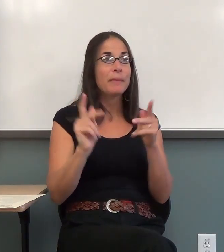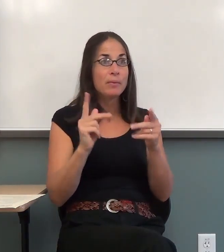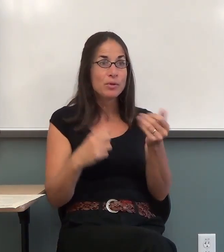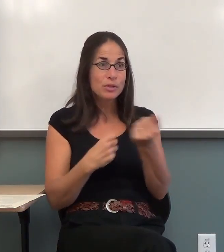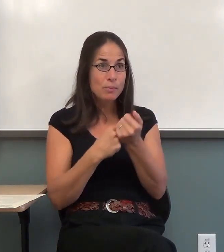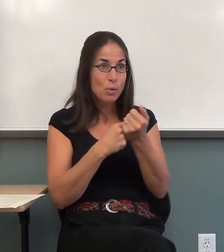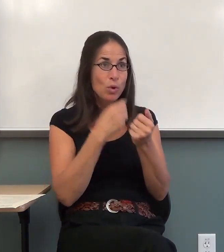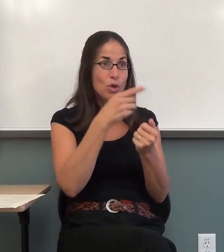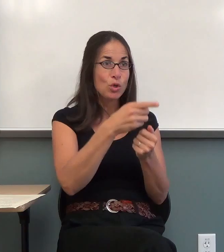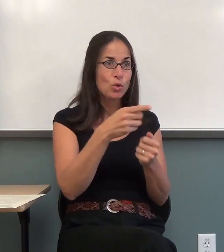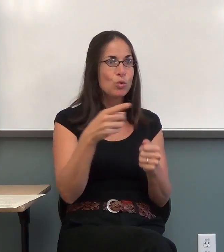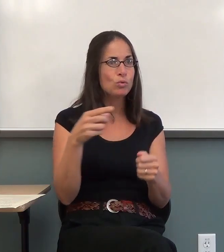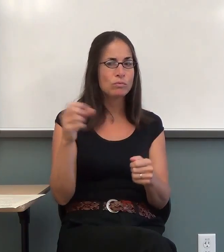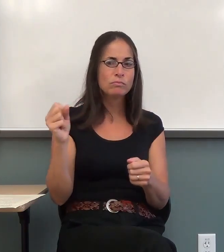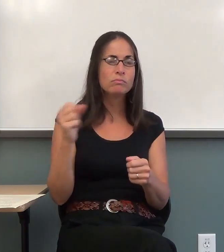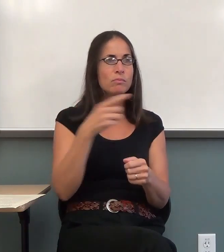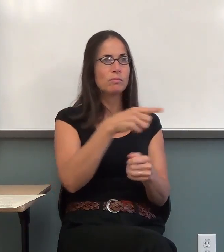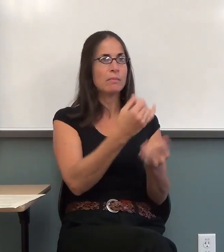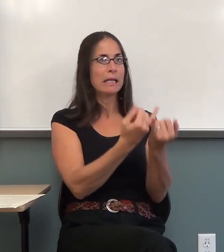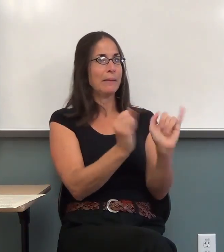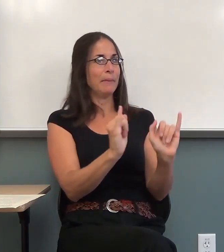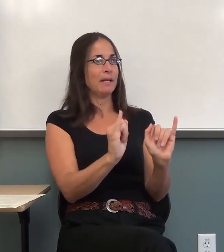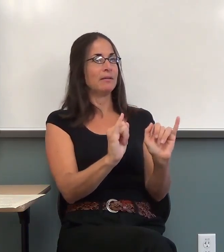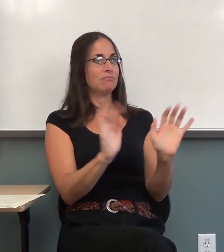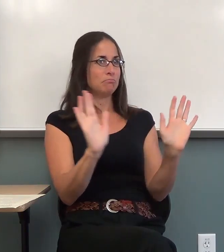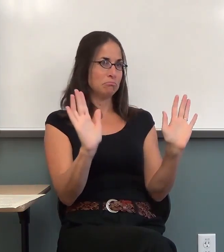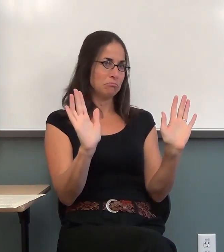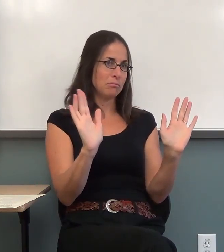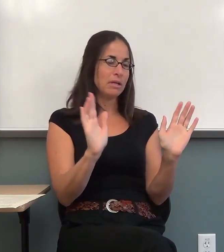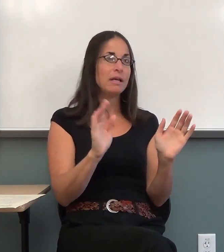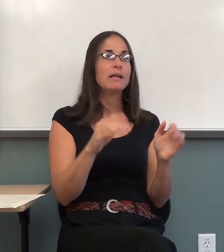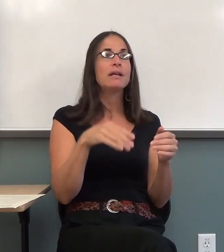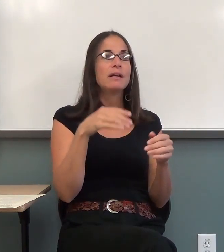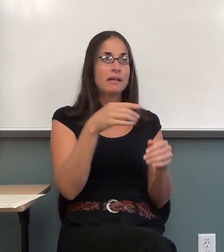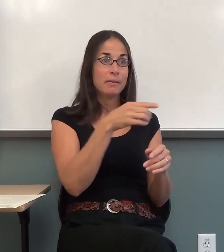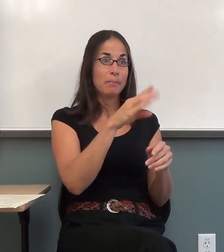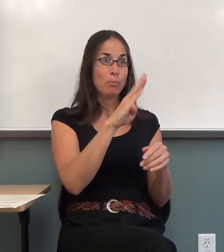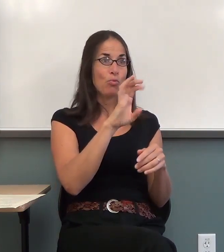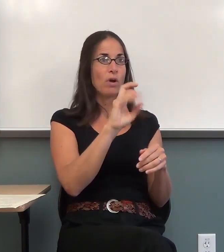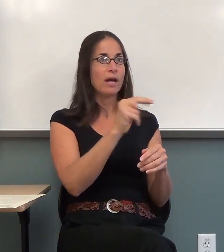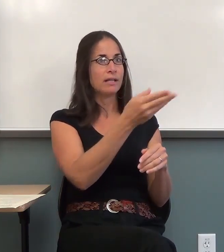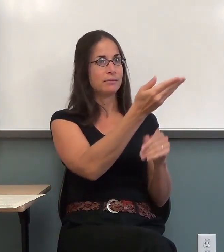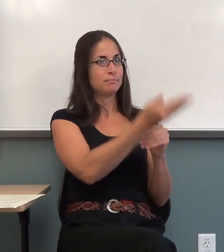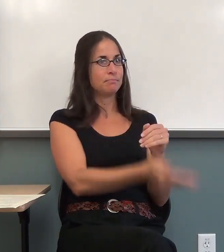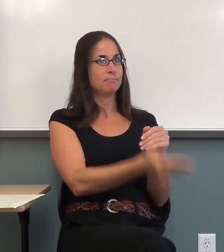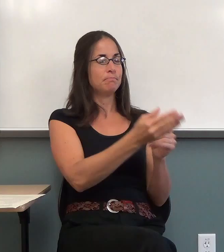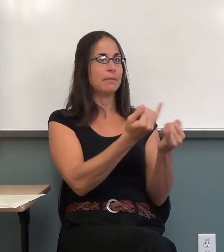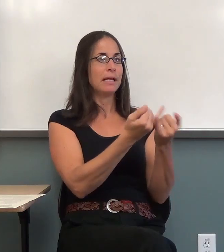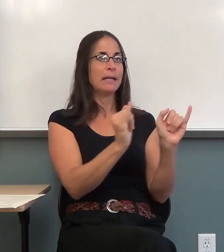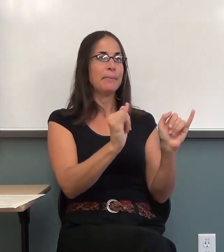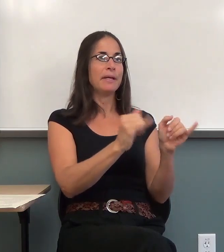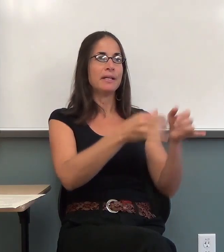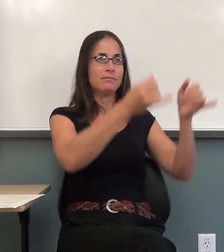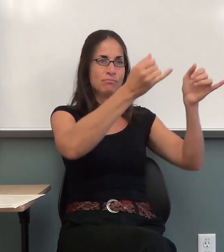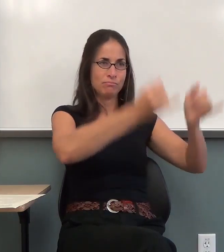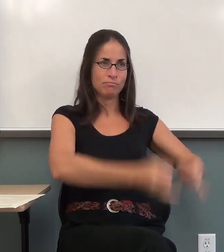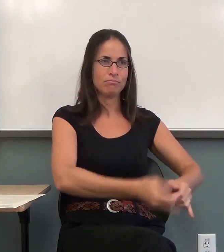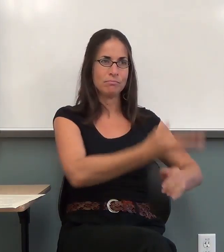Of course. But you're independent. So if Brian stands alone as an independent individual, that means that